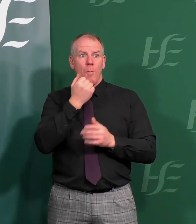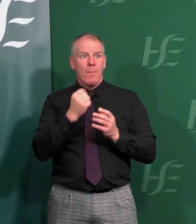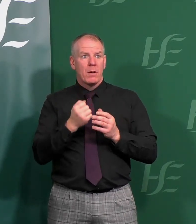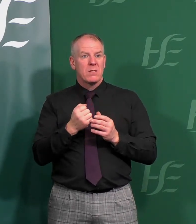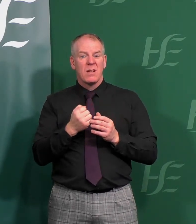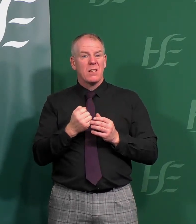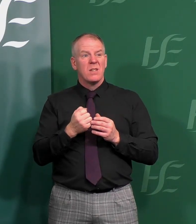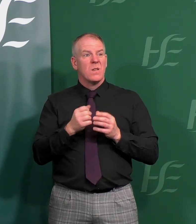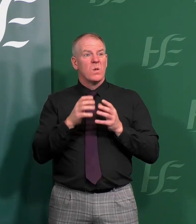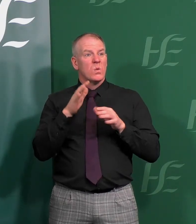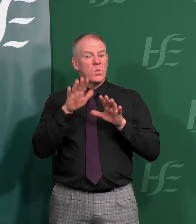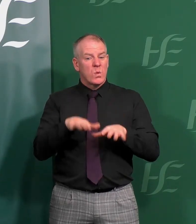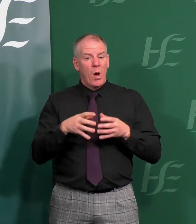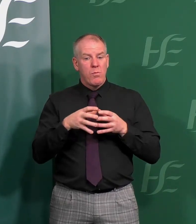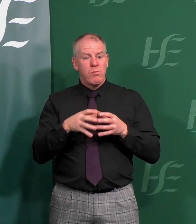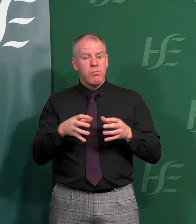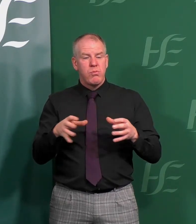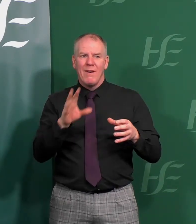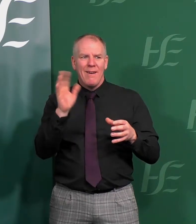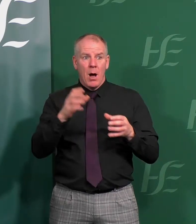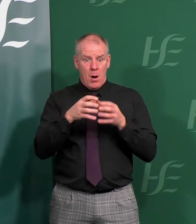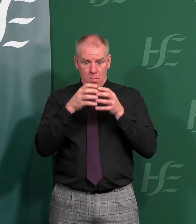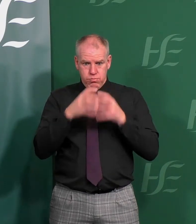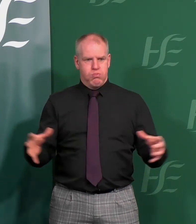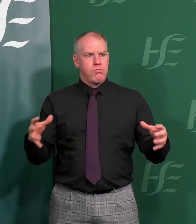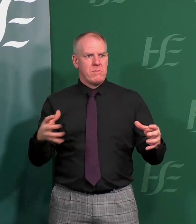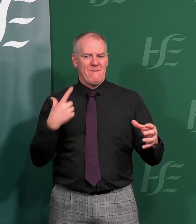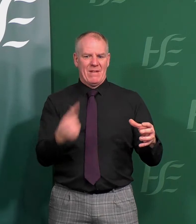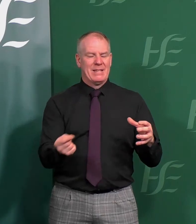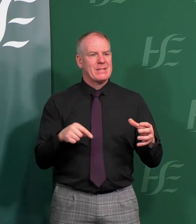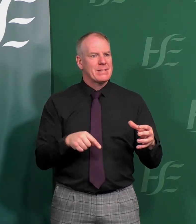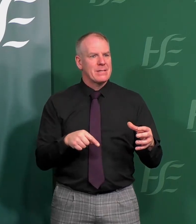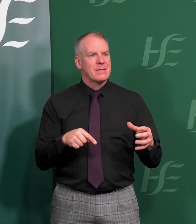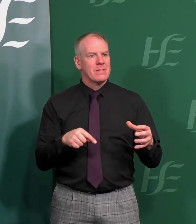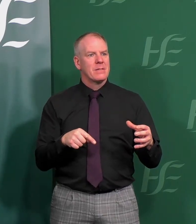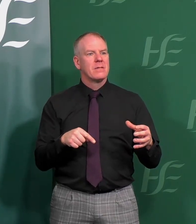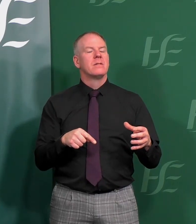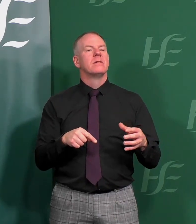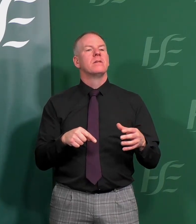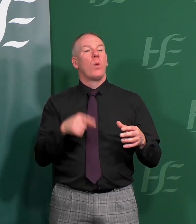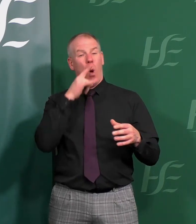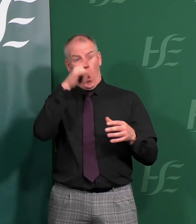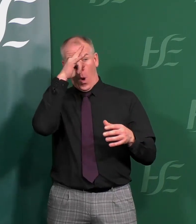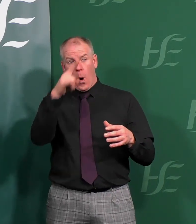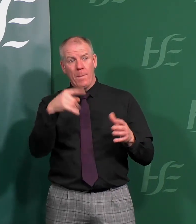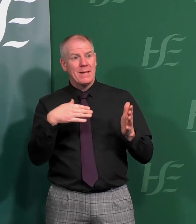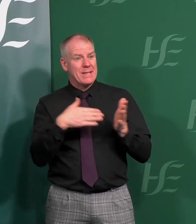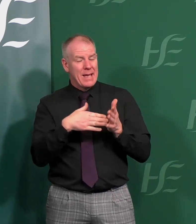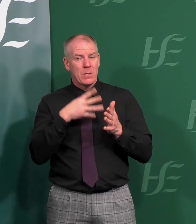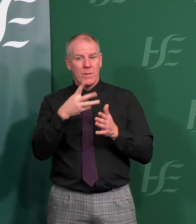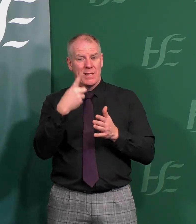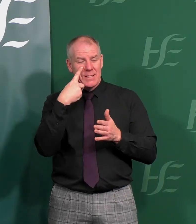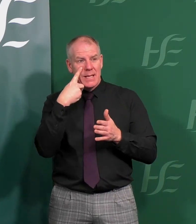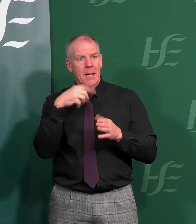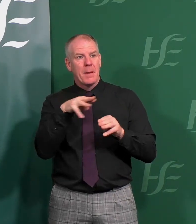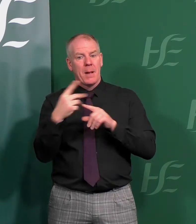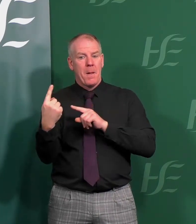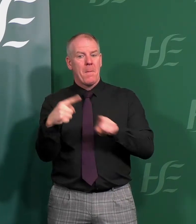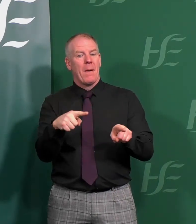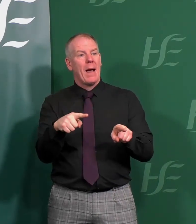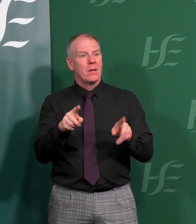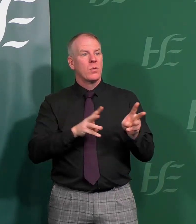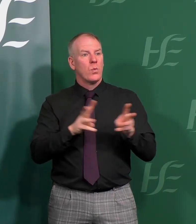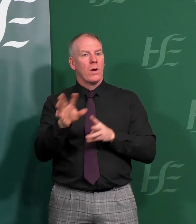scale, how it happens so quickly and so impactful. We would have, of course, hope that we begin to see many of people coming back from the